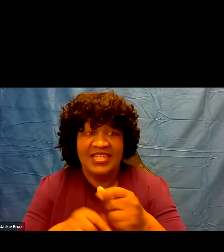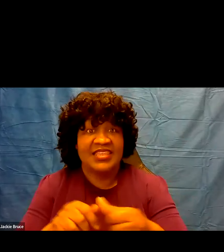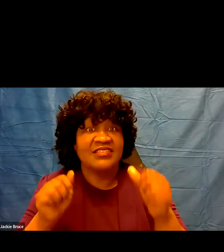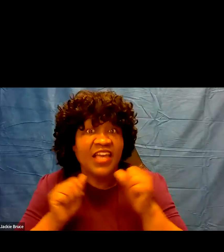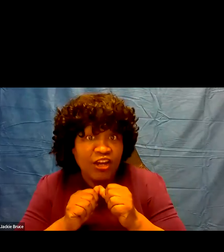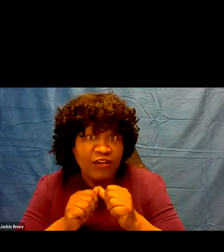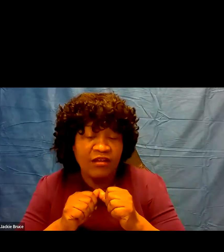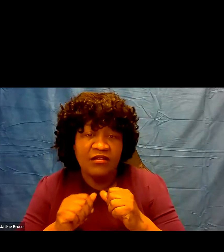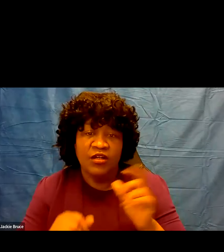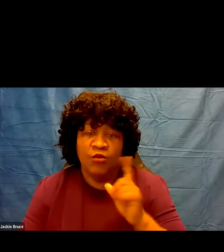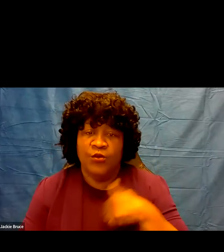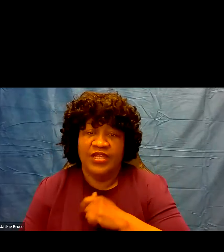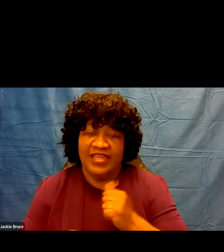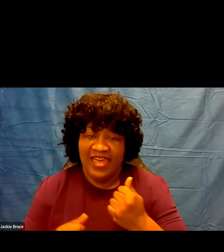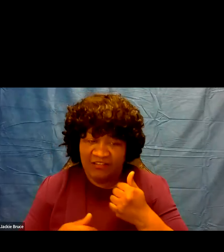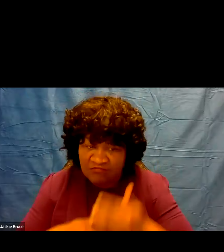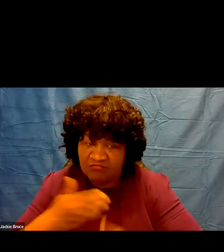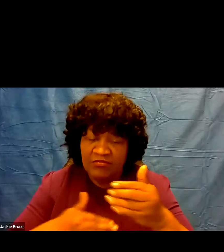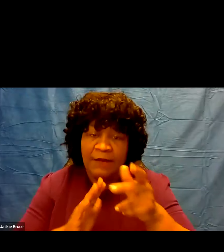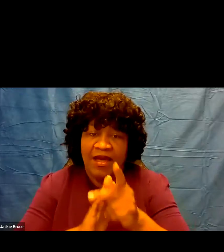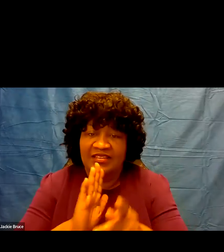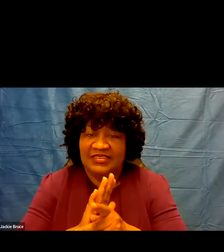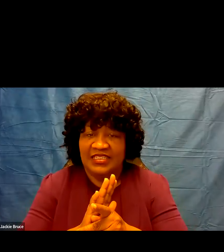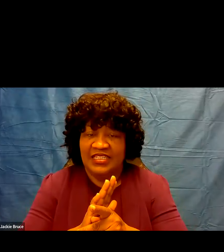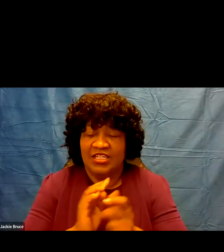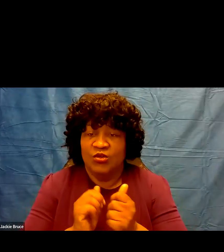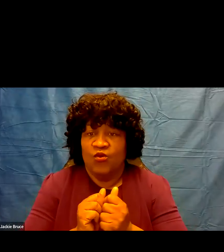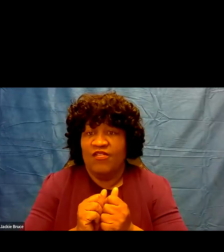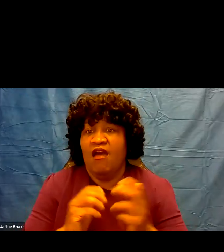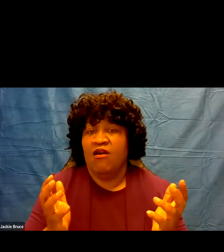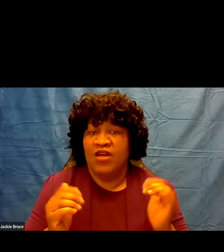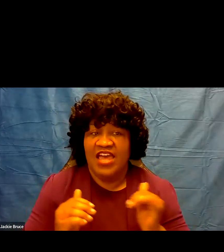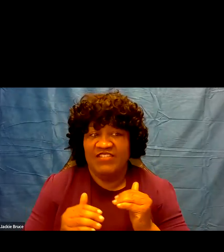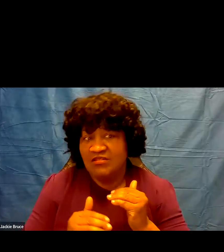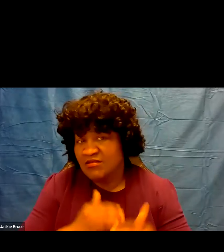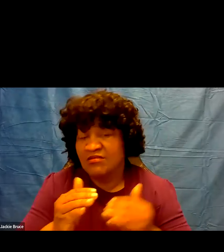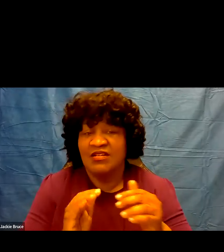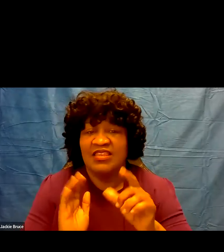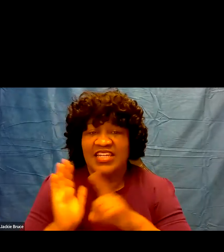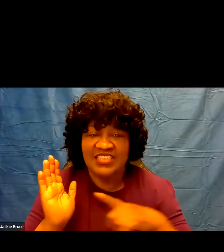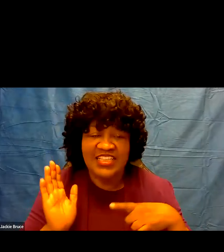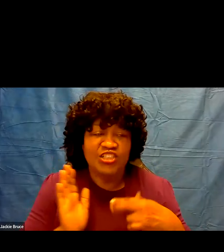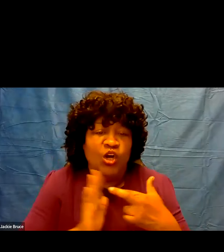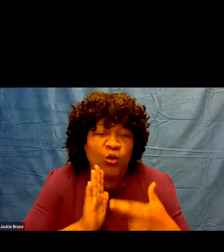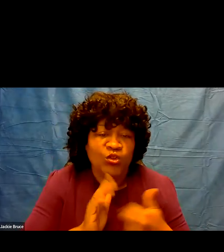definitely kind of push policy without having to push legislation or rules or anything like